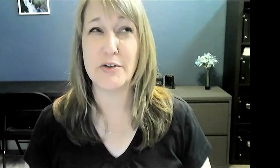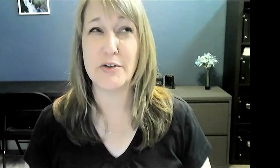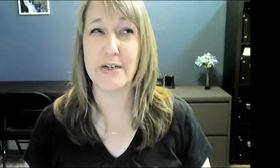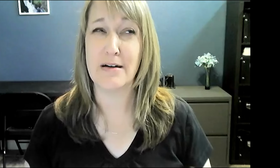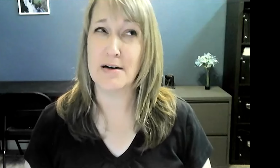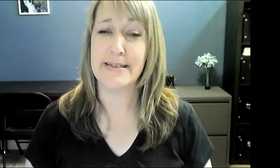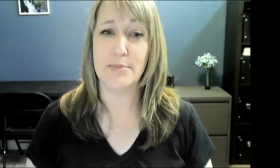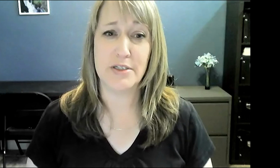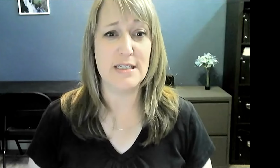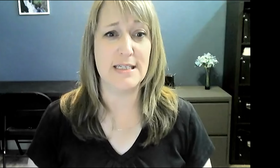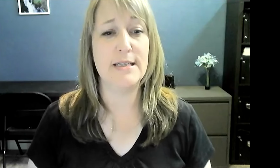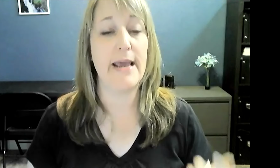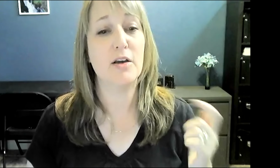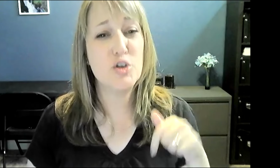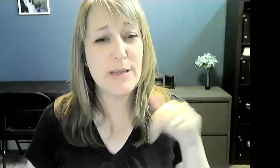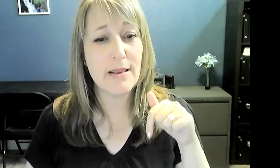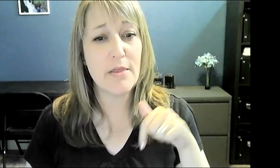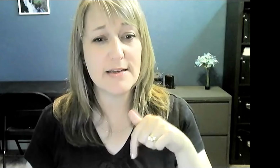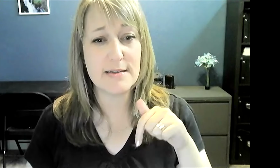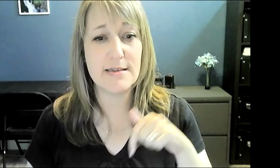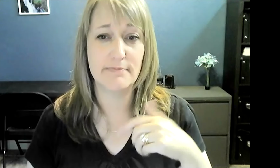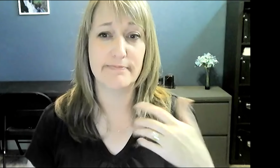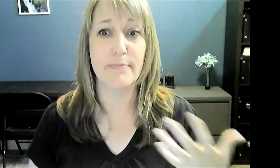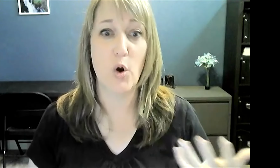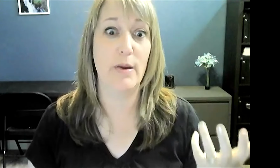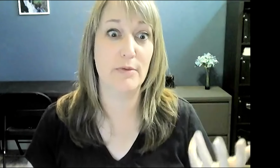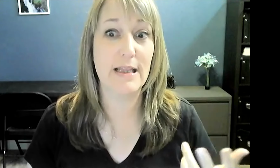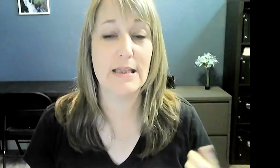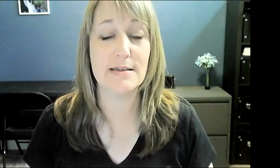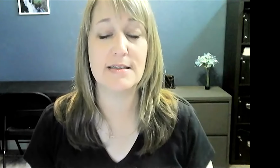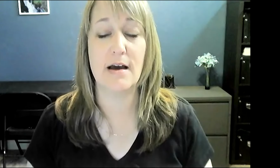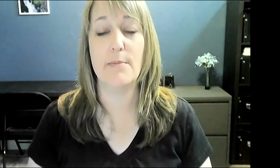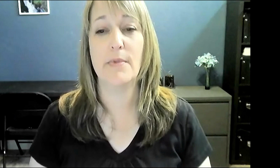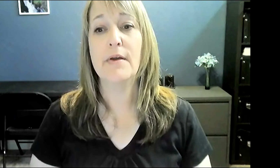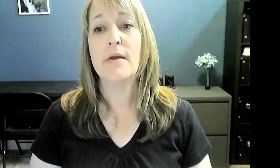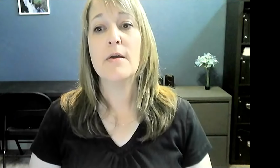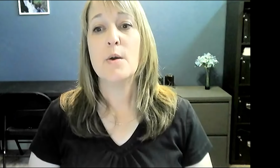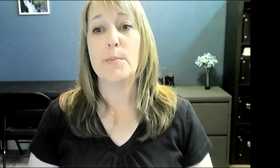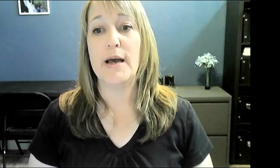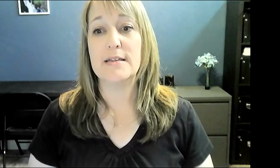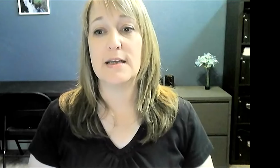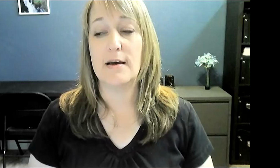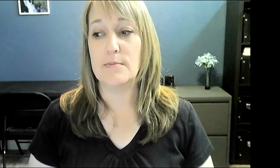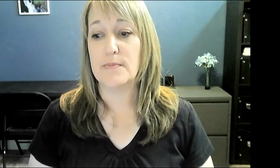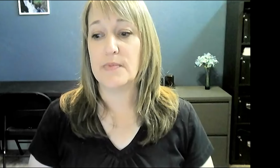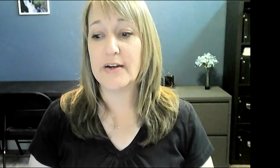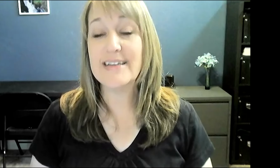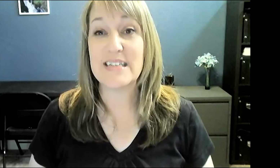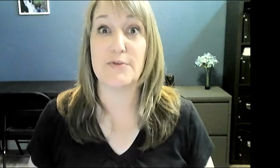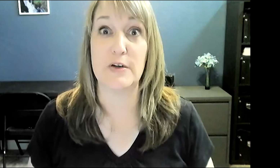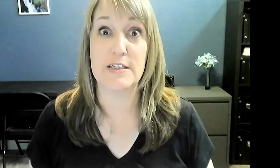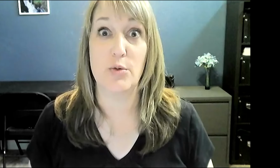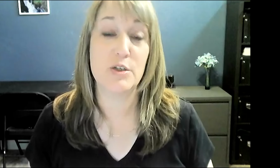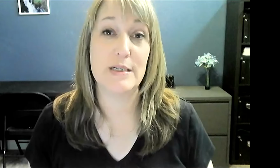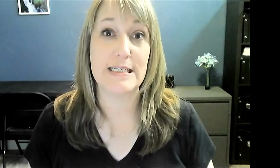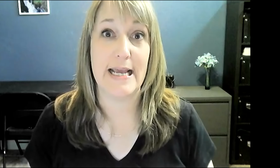similar in concept to today, because you mean this moment, right? This time. But there is a difference, though, between today